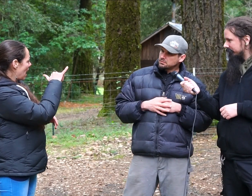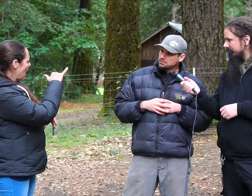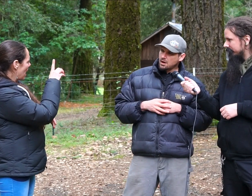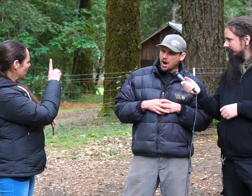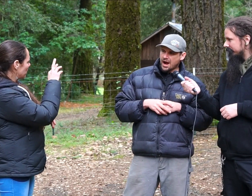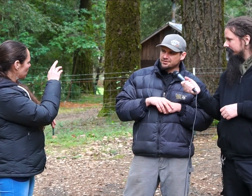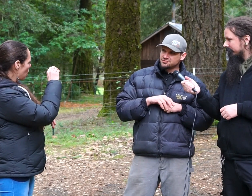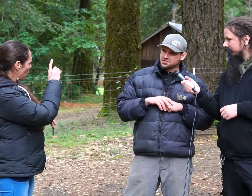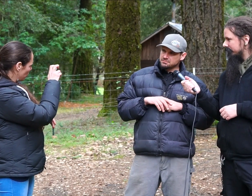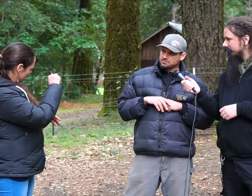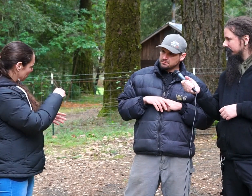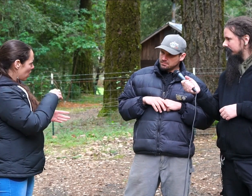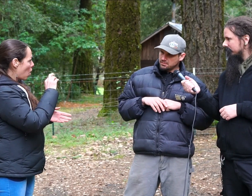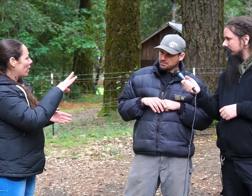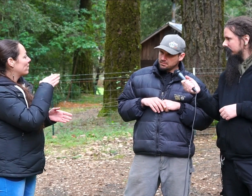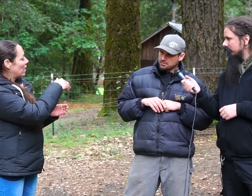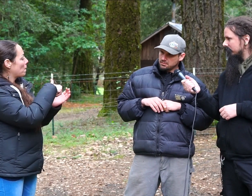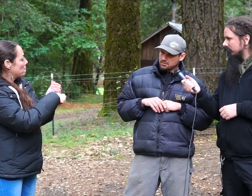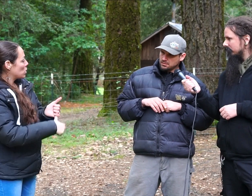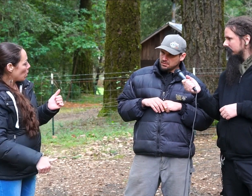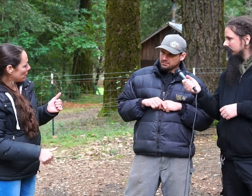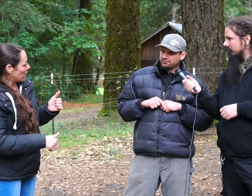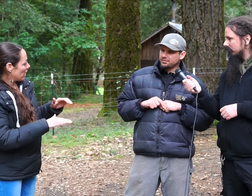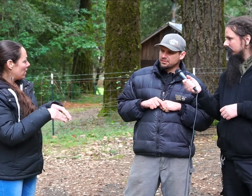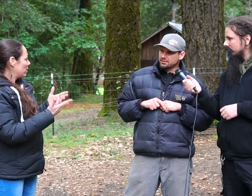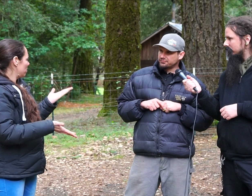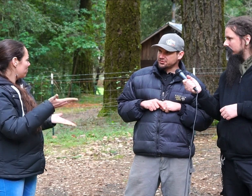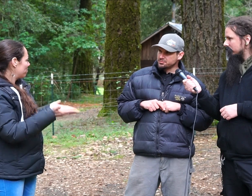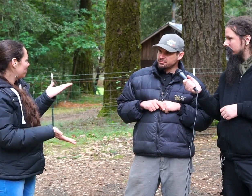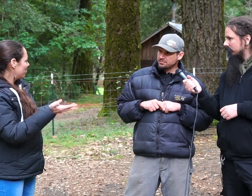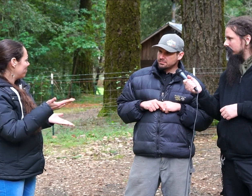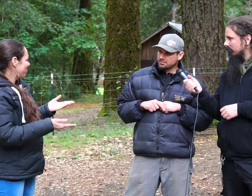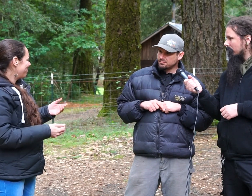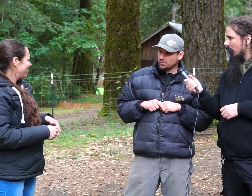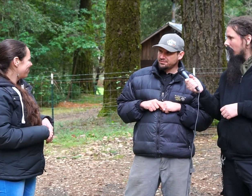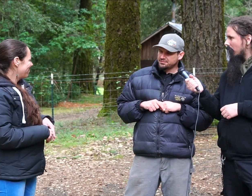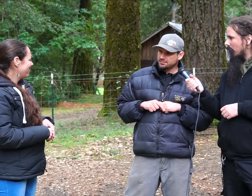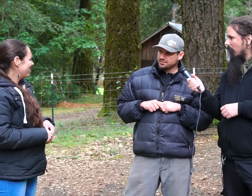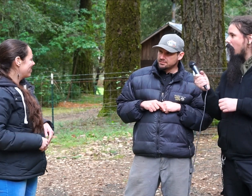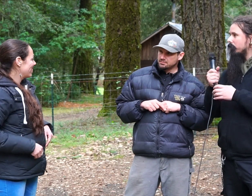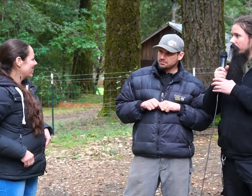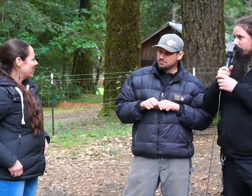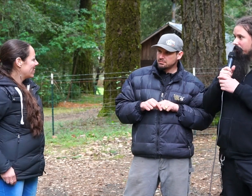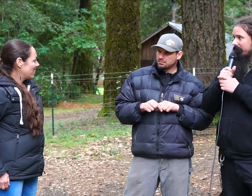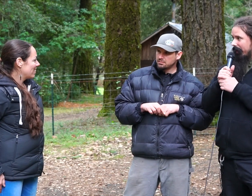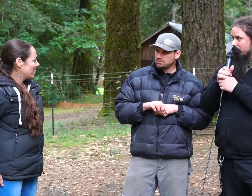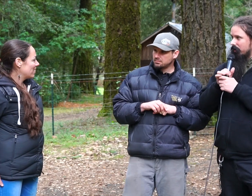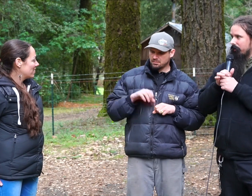hydrogen and the fish waste oh so for pH and